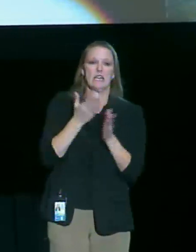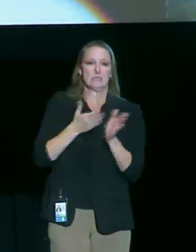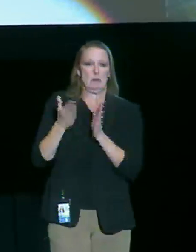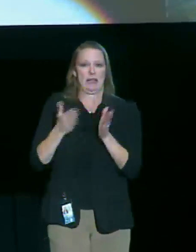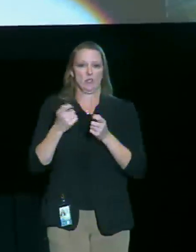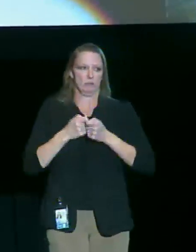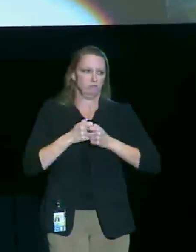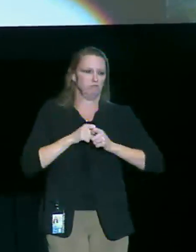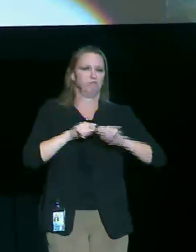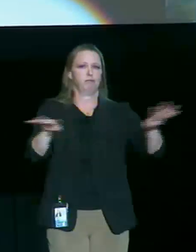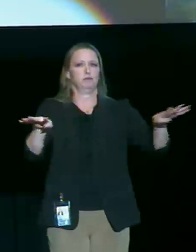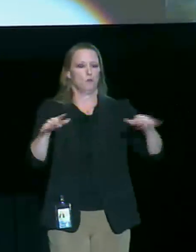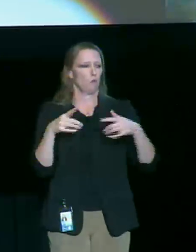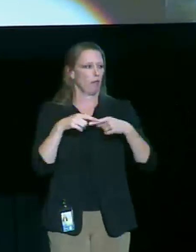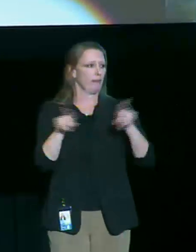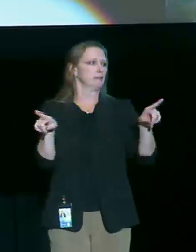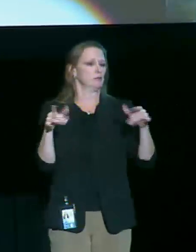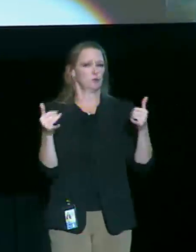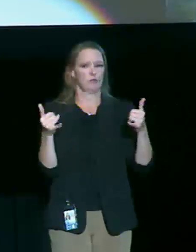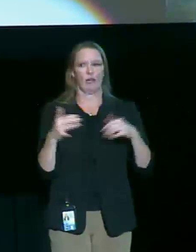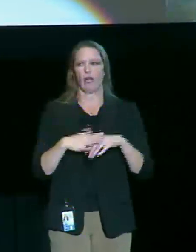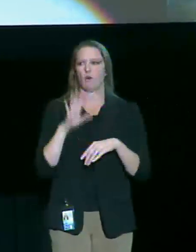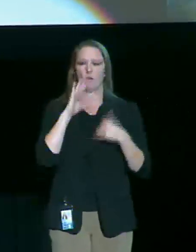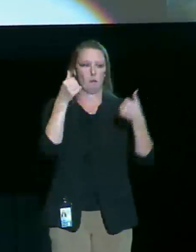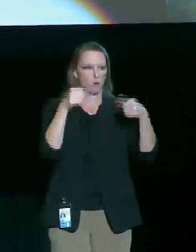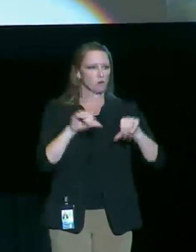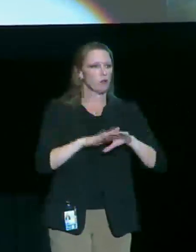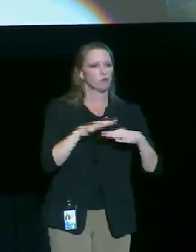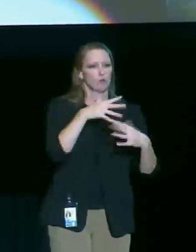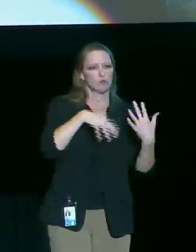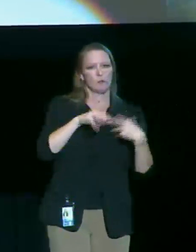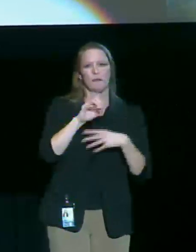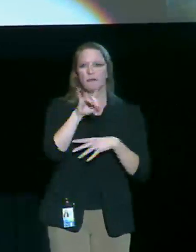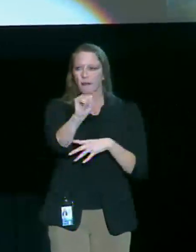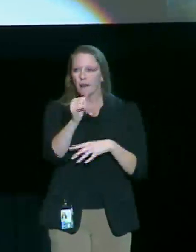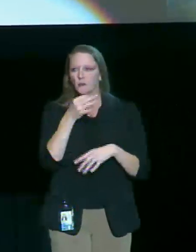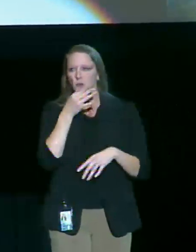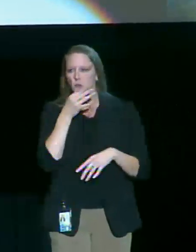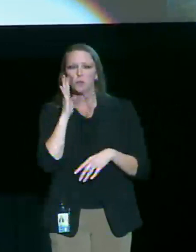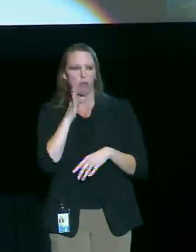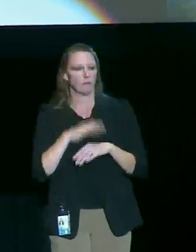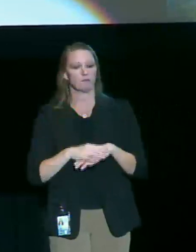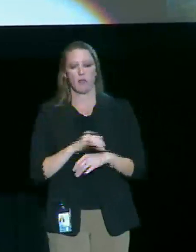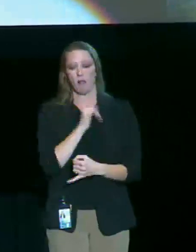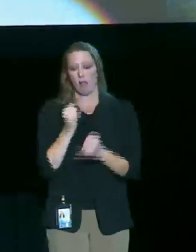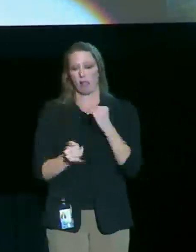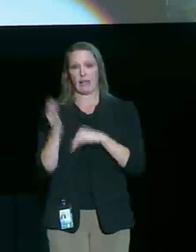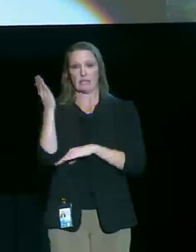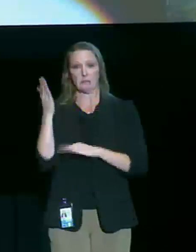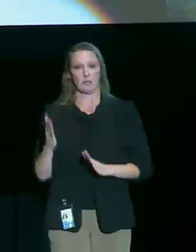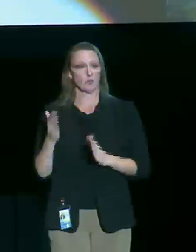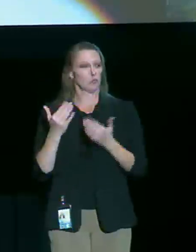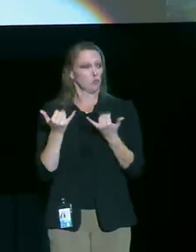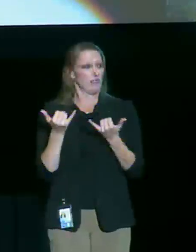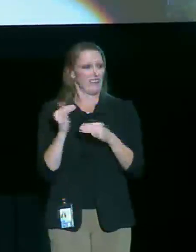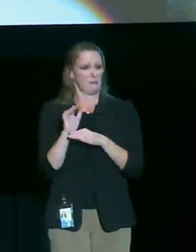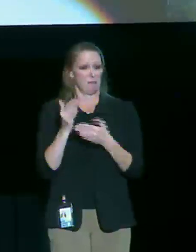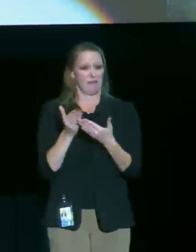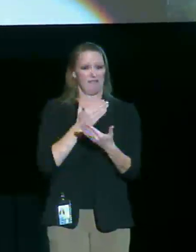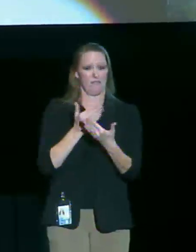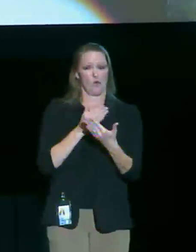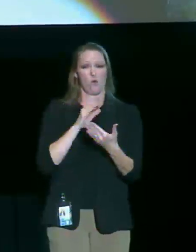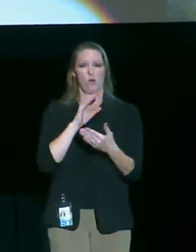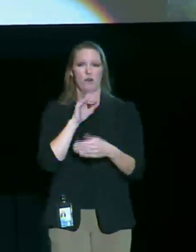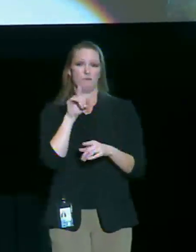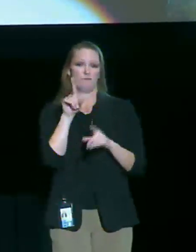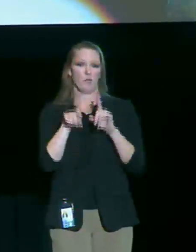media, posting it on the website, putting it on social media. So that is coming. Our last speaker tonight, before we go to the Q&A, is Suzanne Grimacy